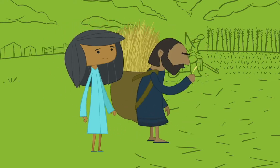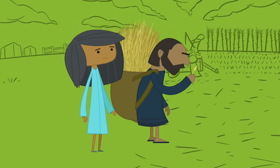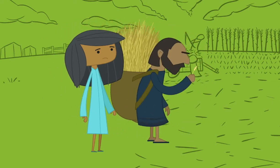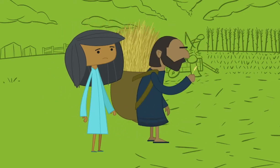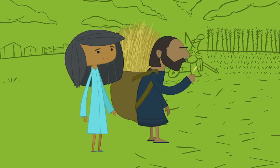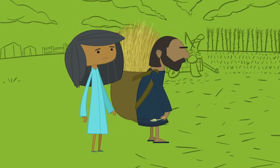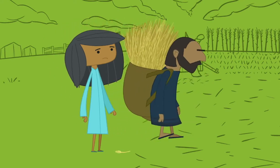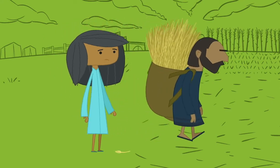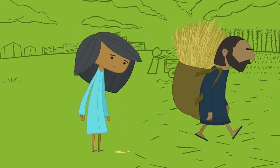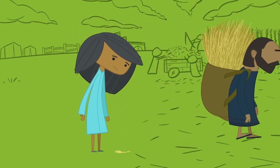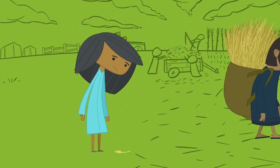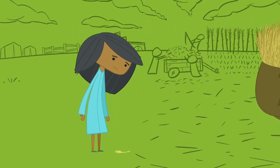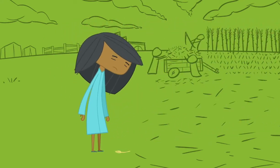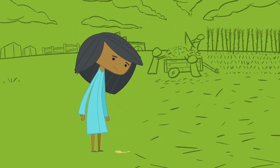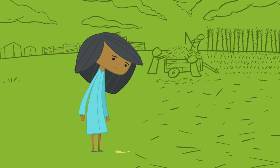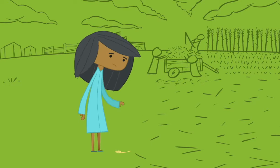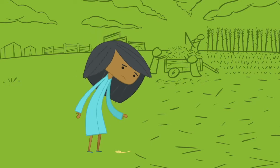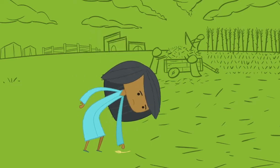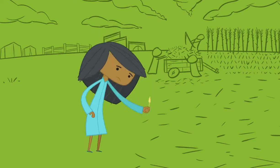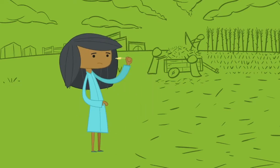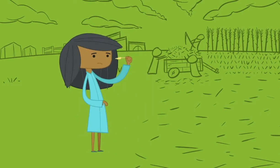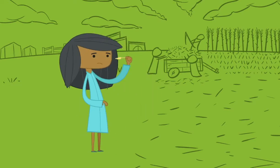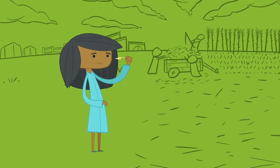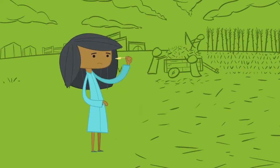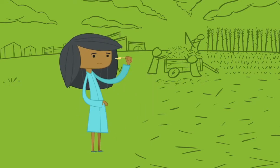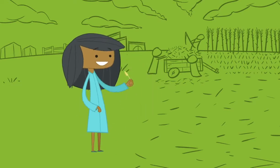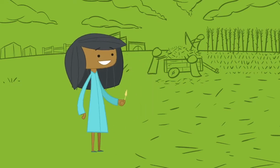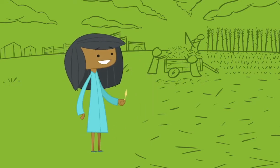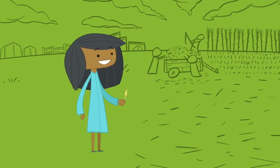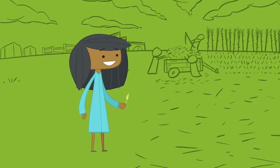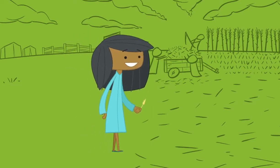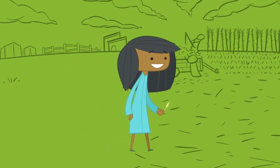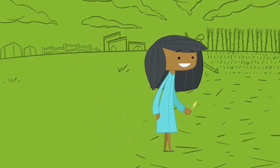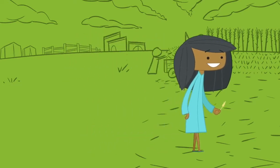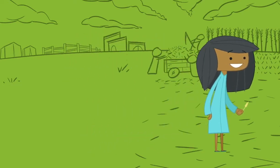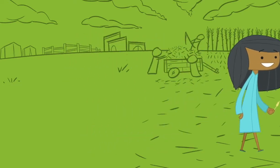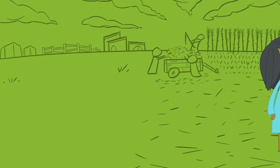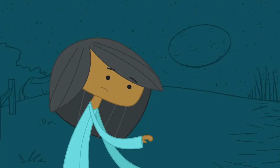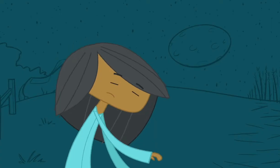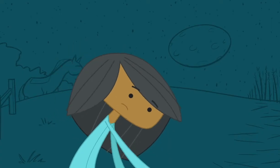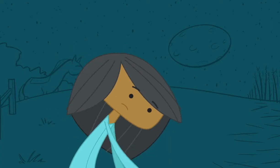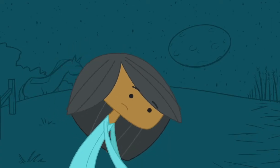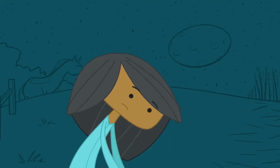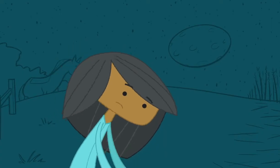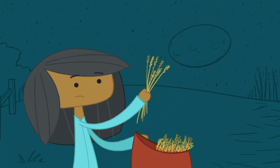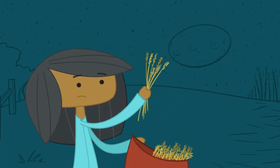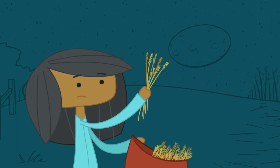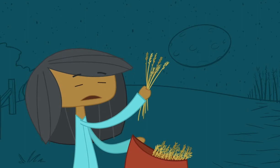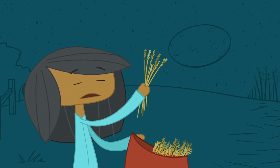even just a piece of grain, she picked it up. This was called gleaning. Ruth worked from morning